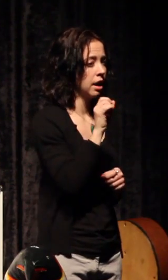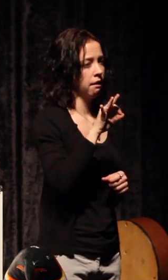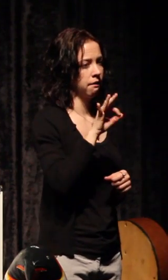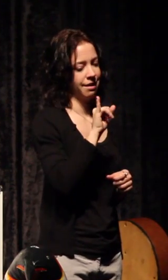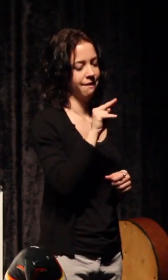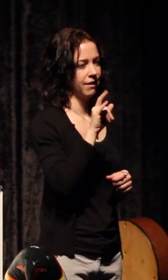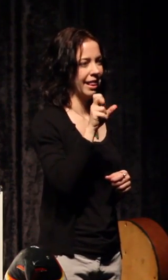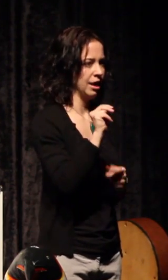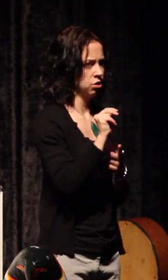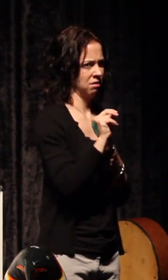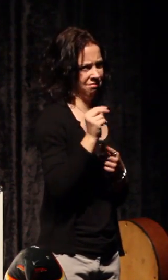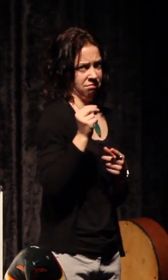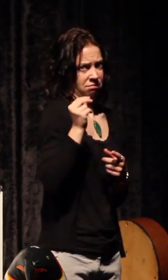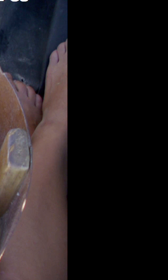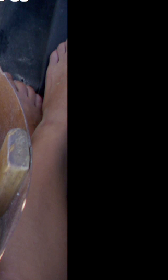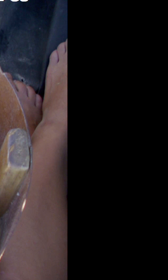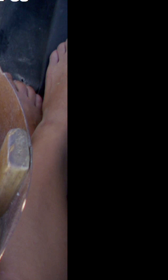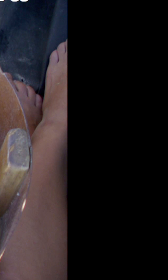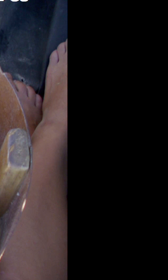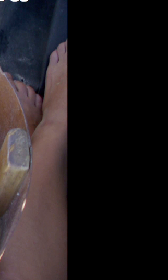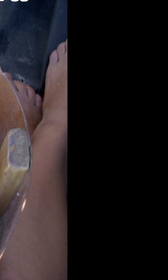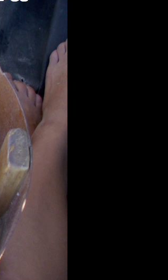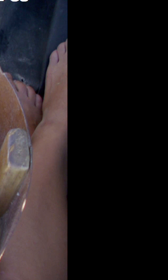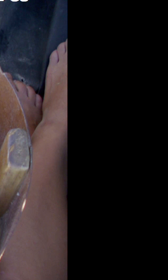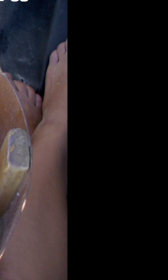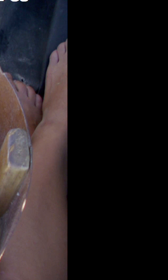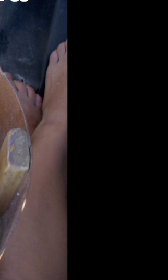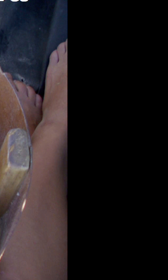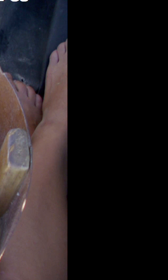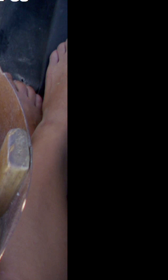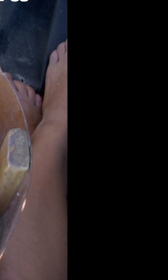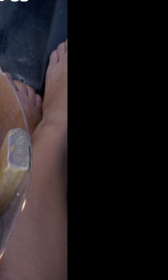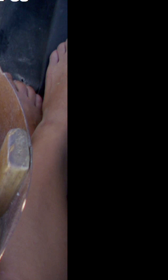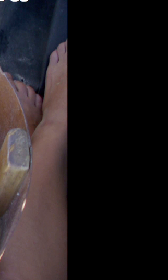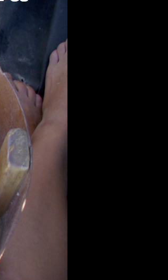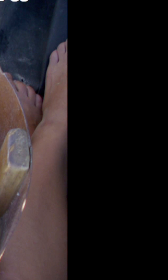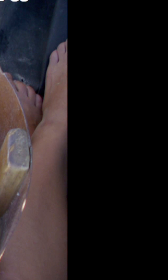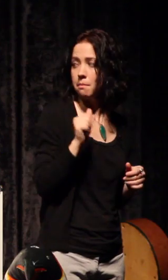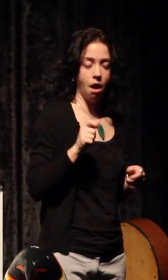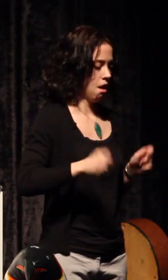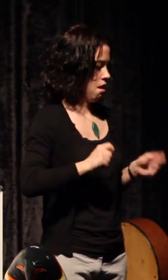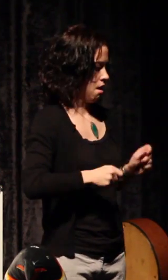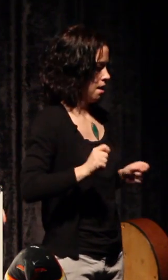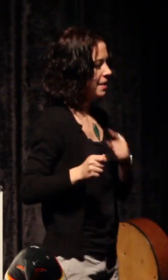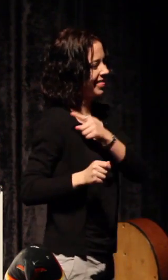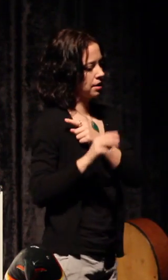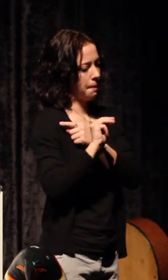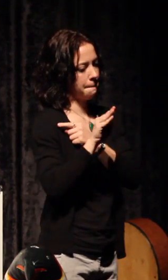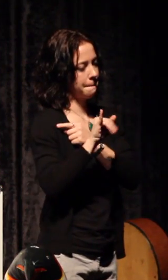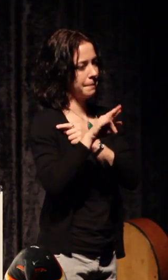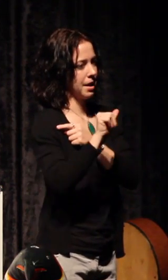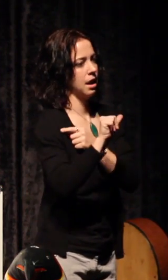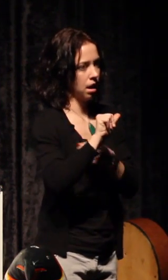hardships, it's still wonderful, the music that comes out. And we'll be playing marimbas, the big wooden xylophones, but this is another instrument, an mbira, which is a